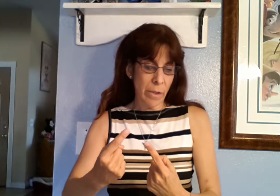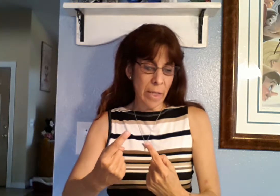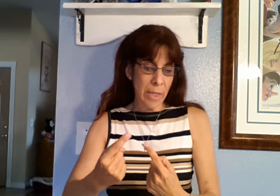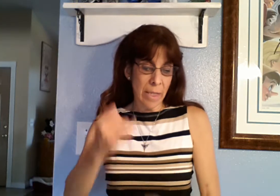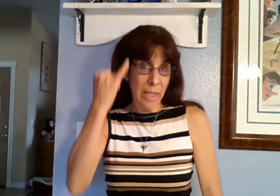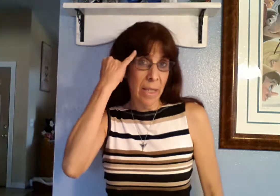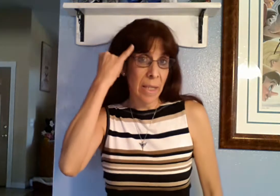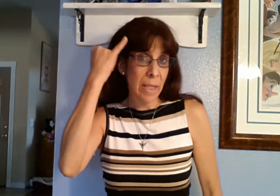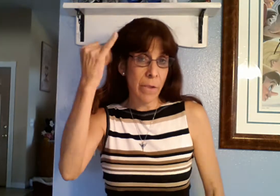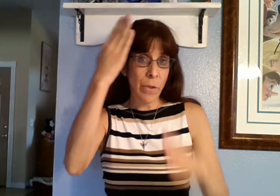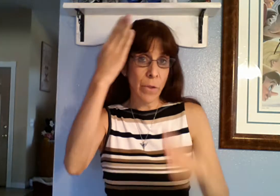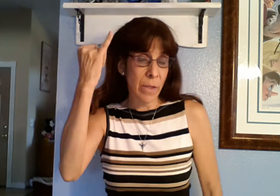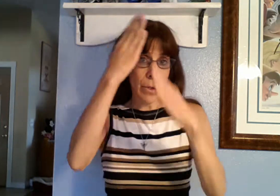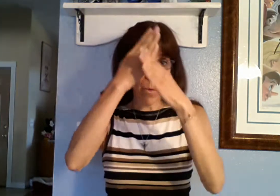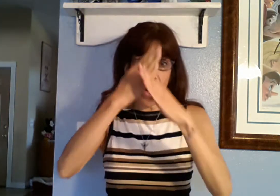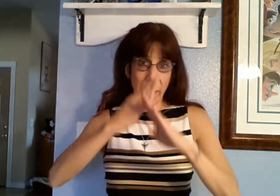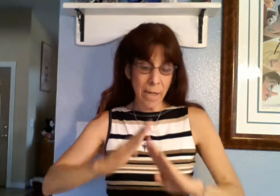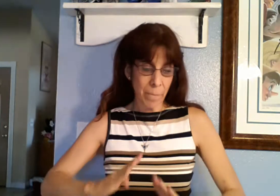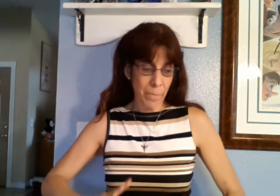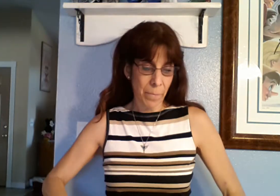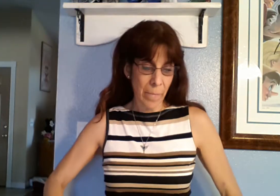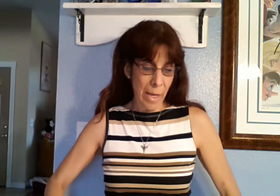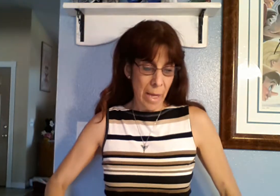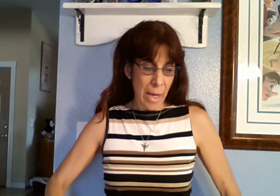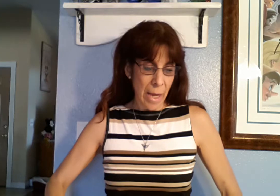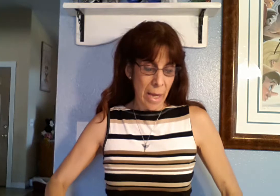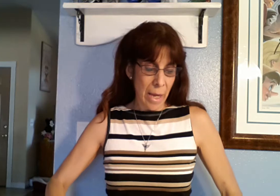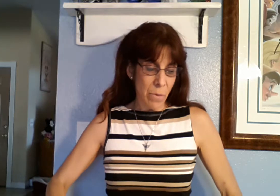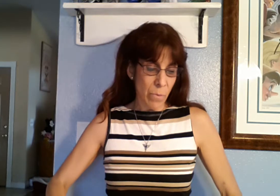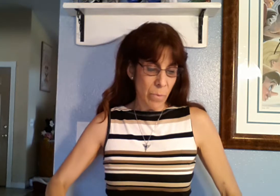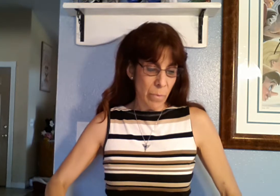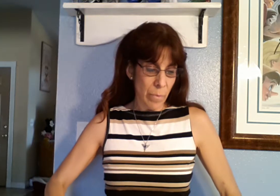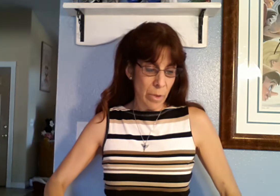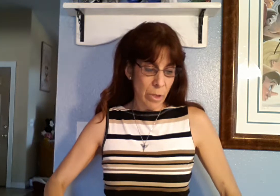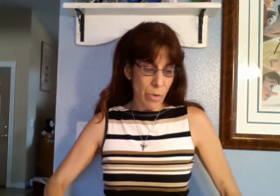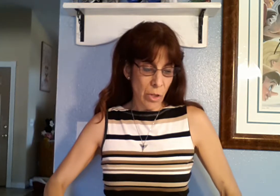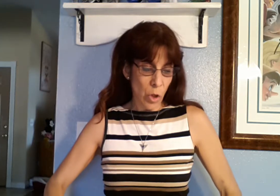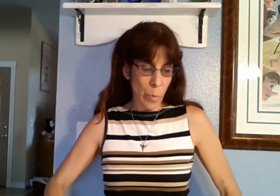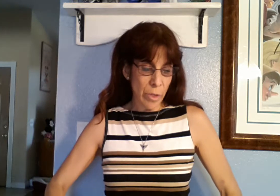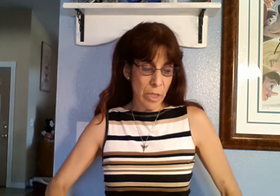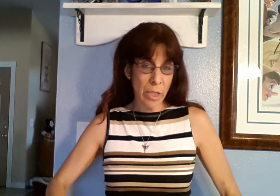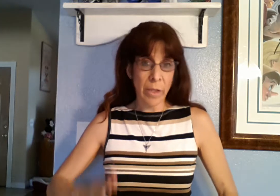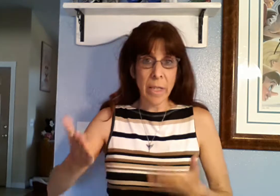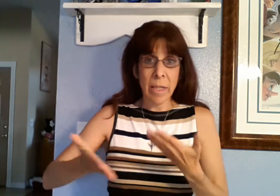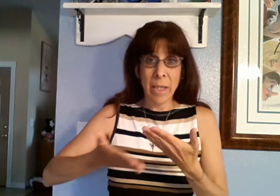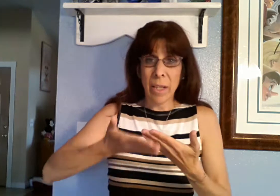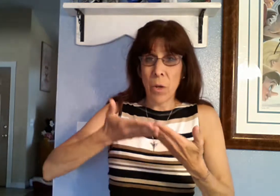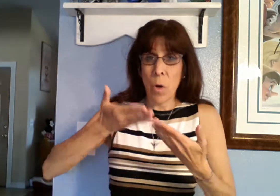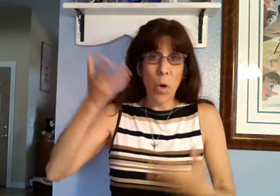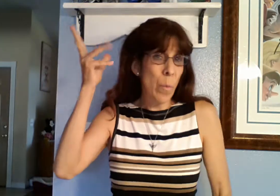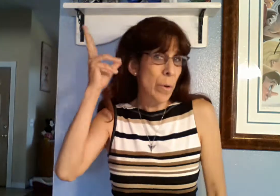it, so if you're quiet, and you can almost hear it,